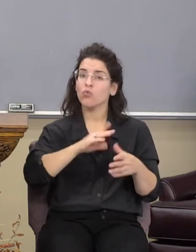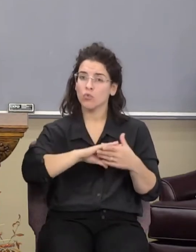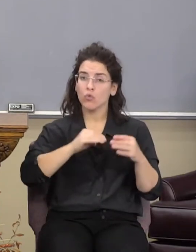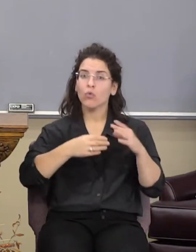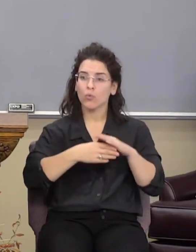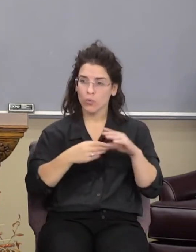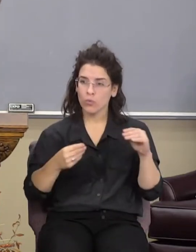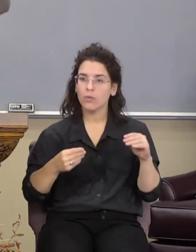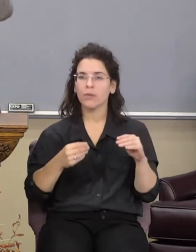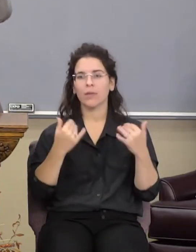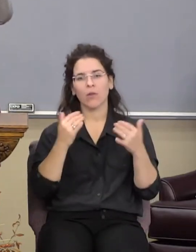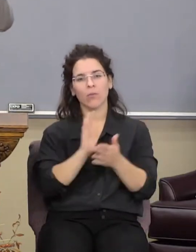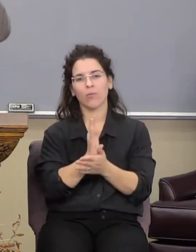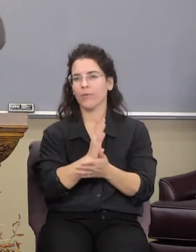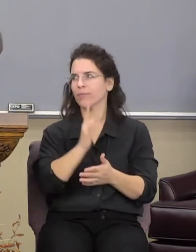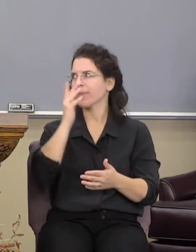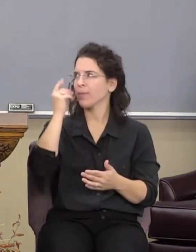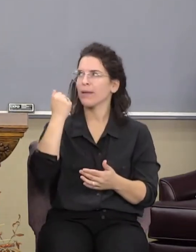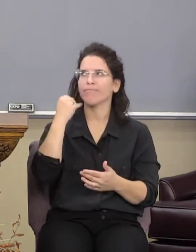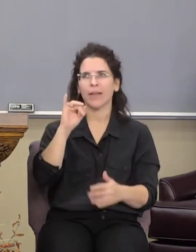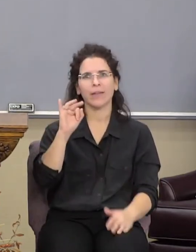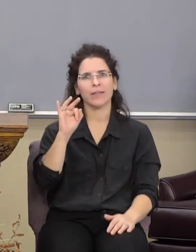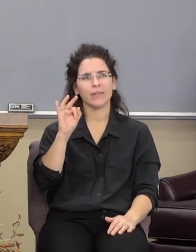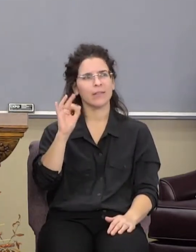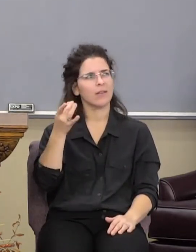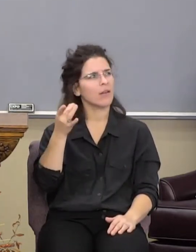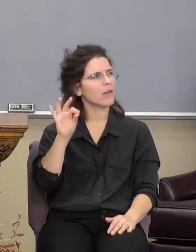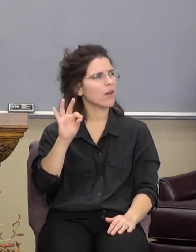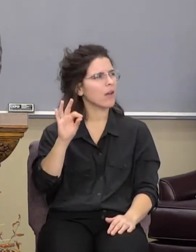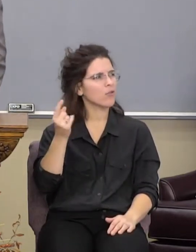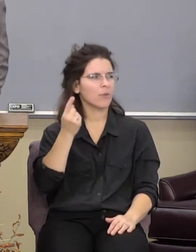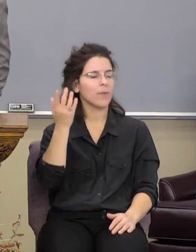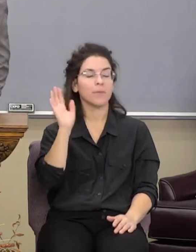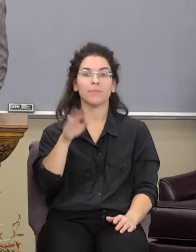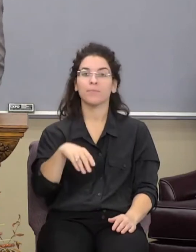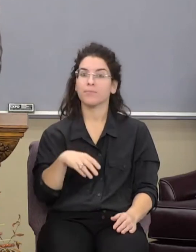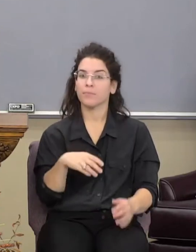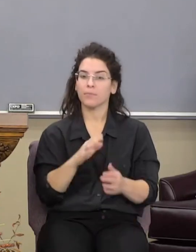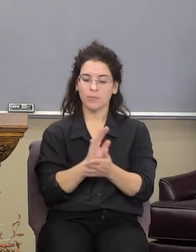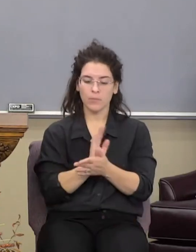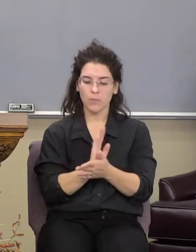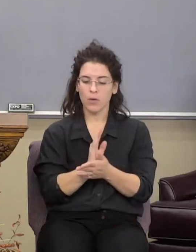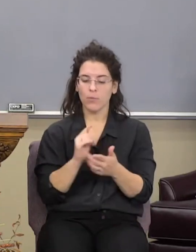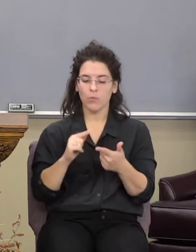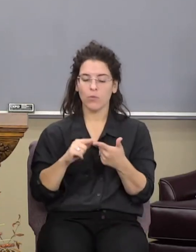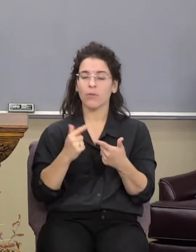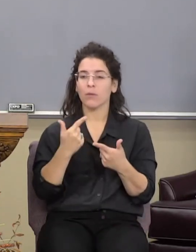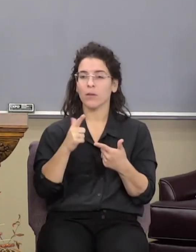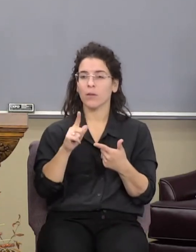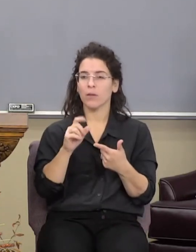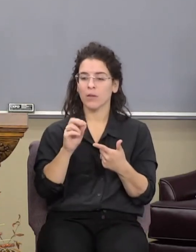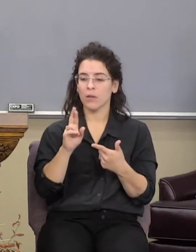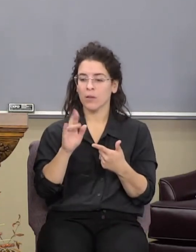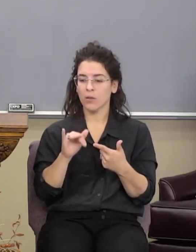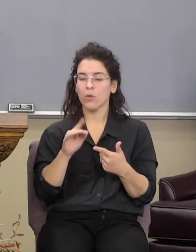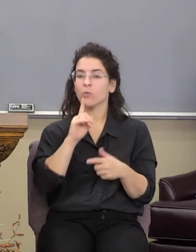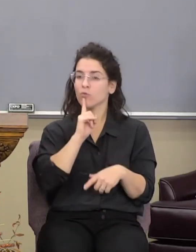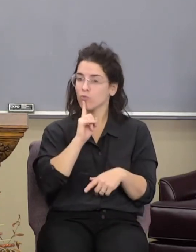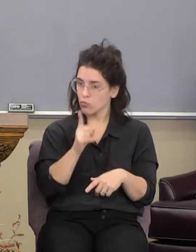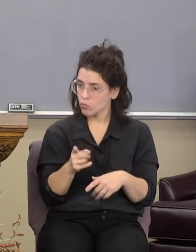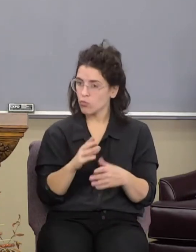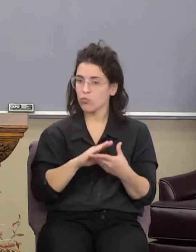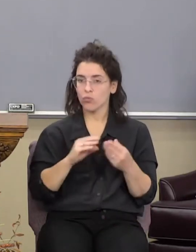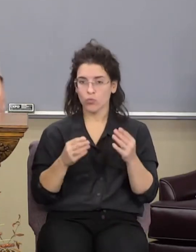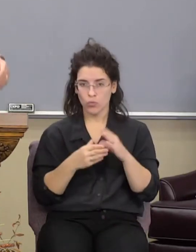way. Now, the movie came out in 1989 or whatever it was. Anyway, the movie Glory was a true